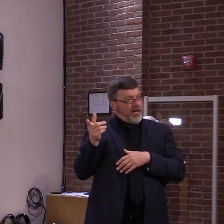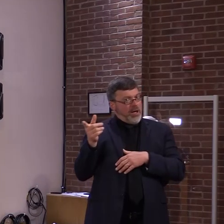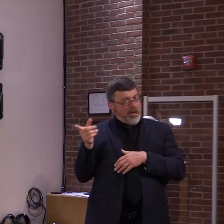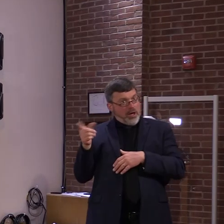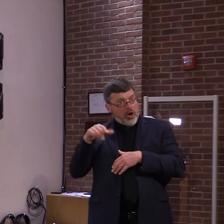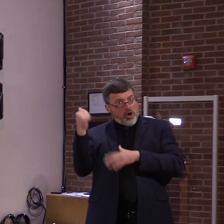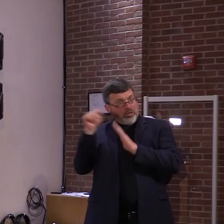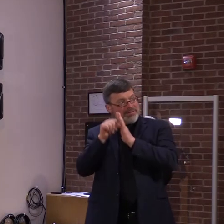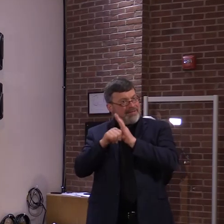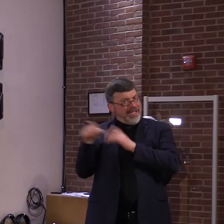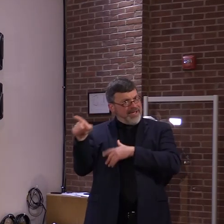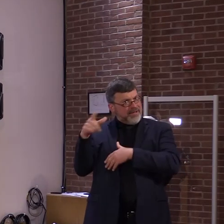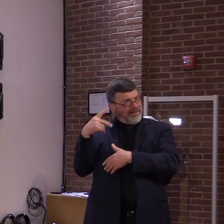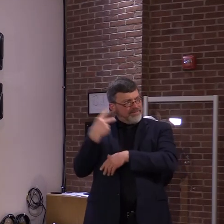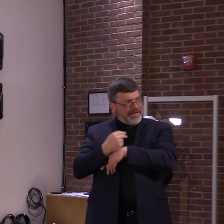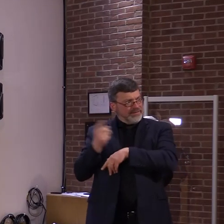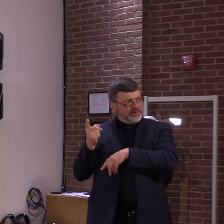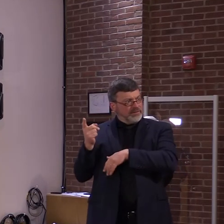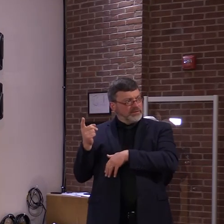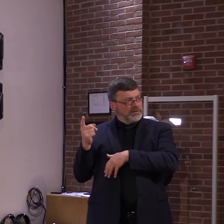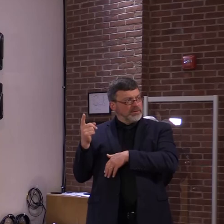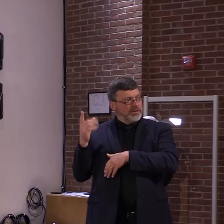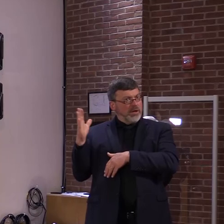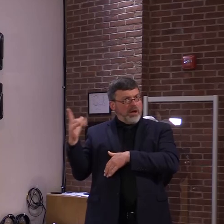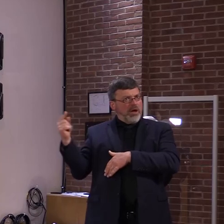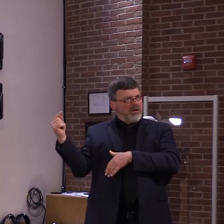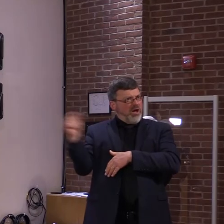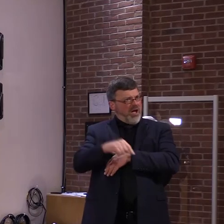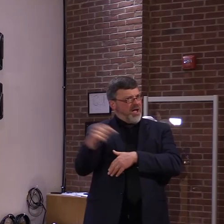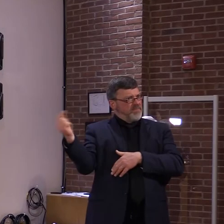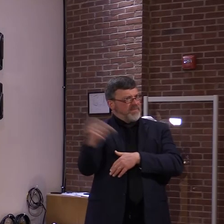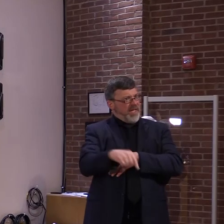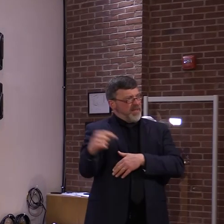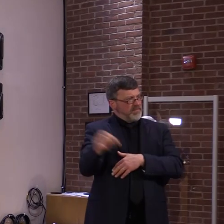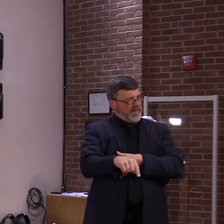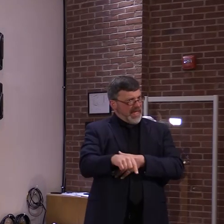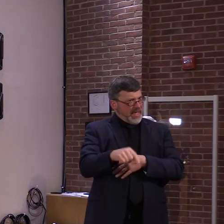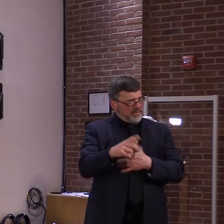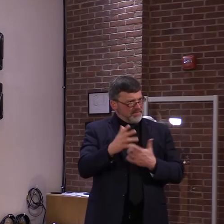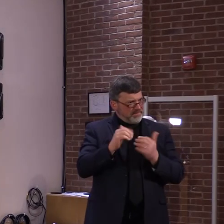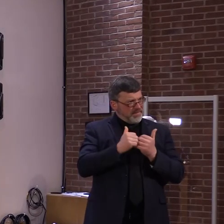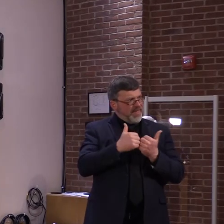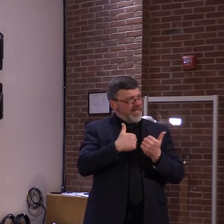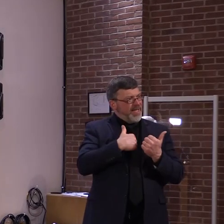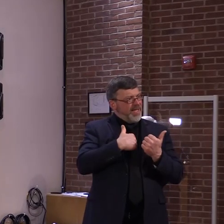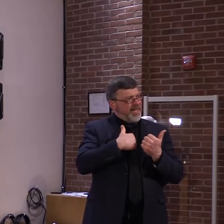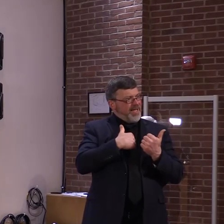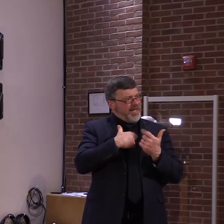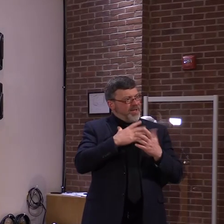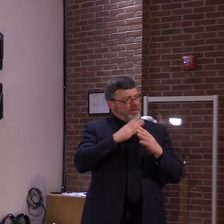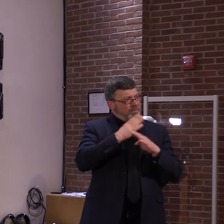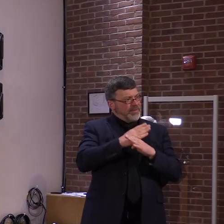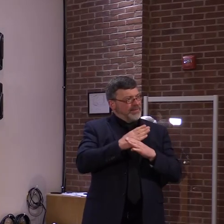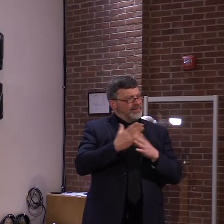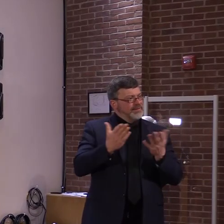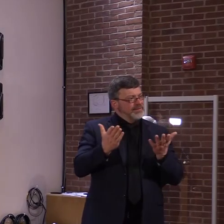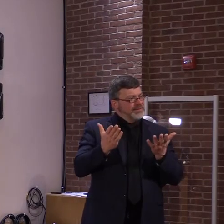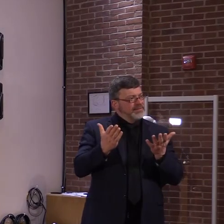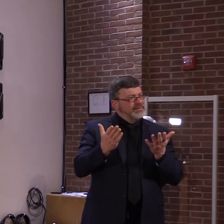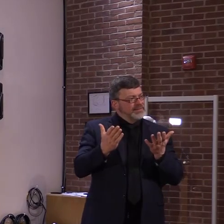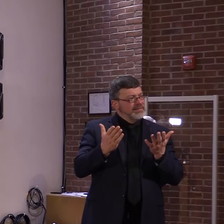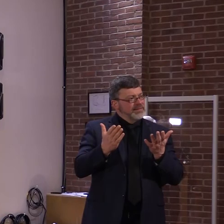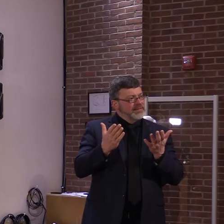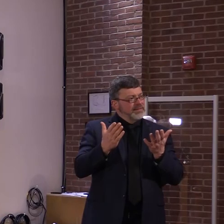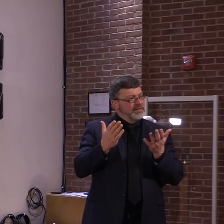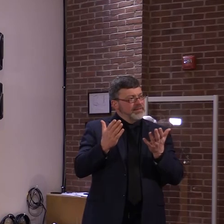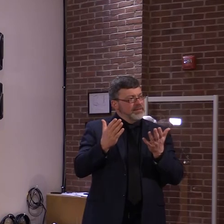to protect Vermonters in part, but also to continue the work of people getting vaccinated